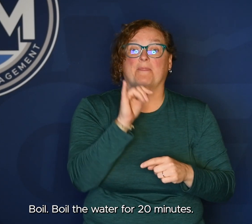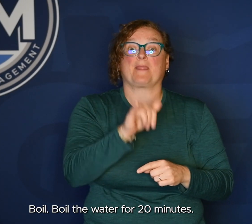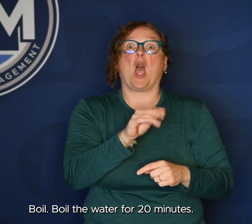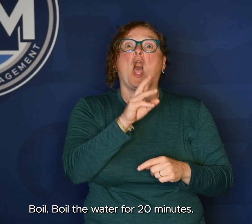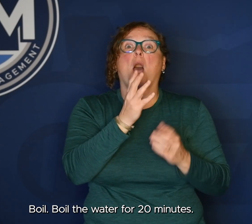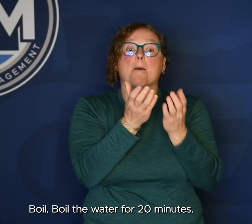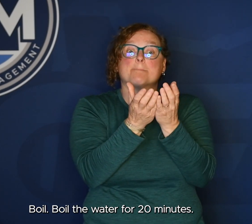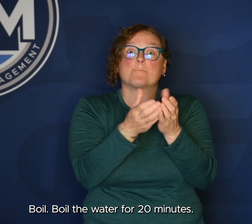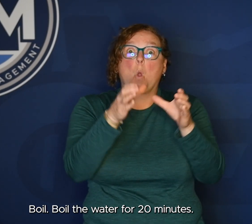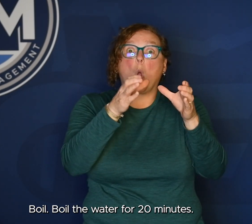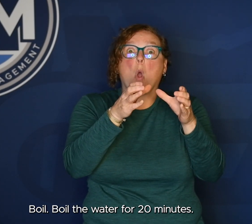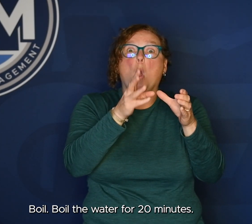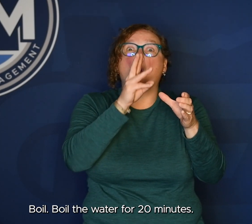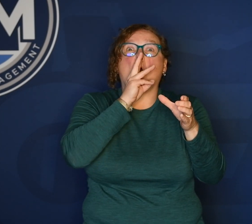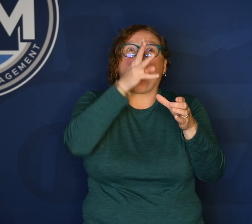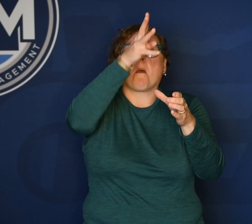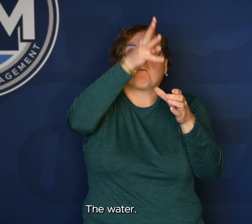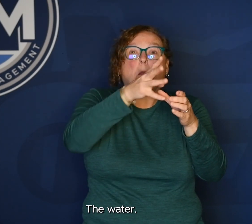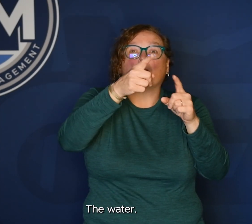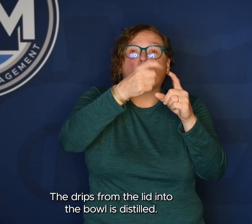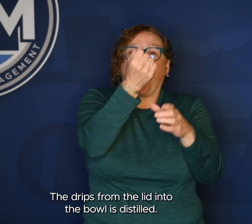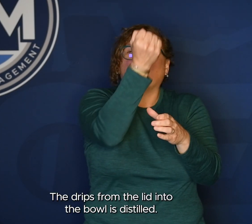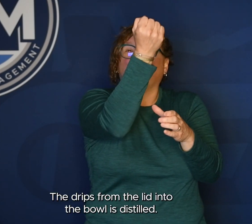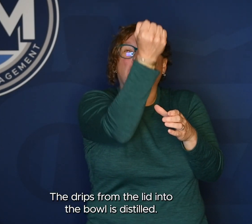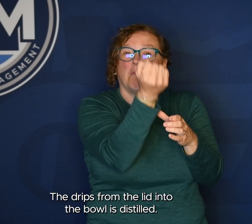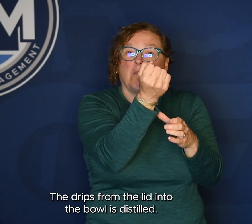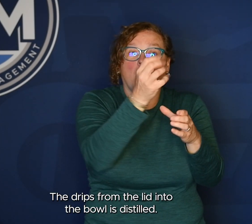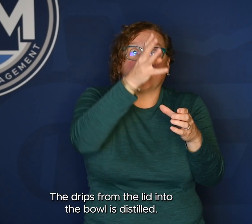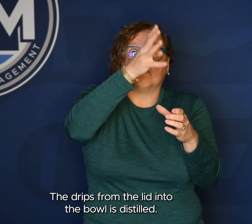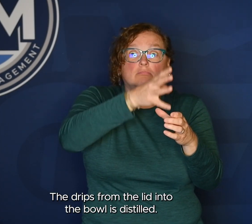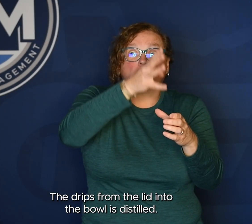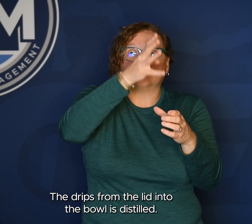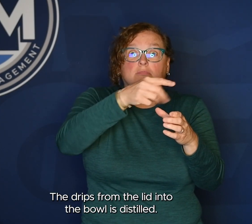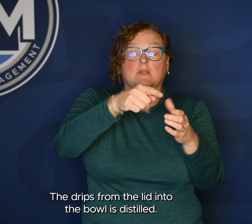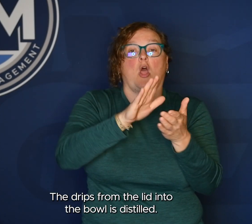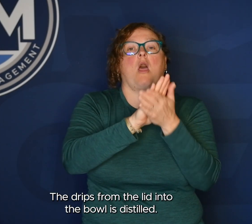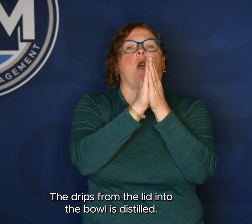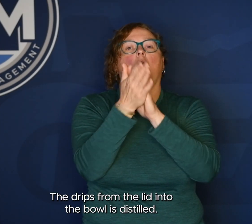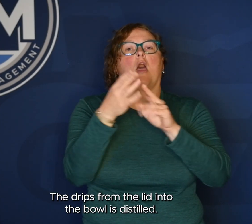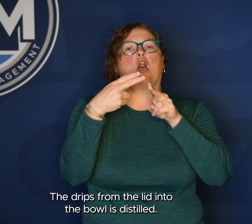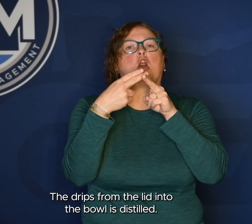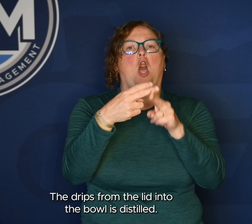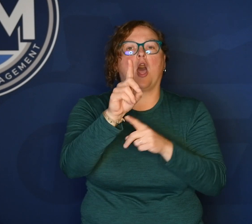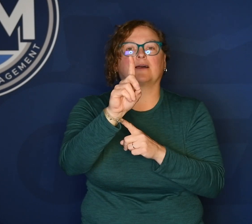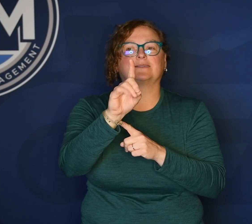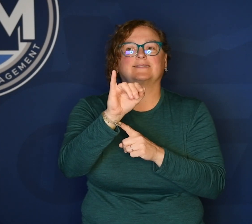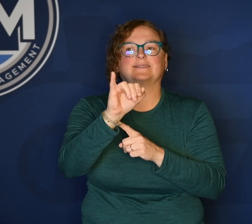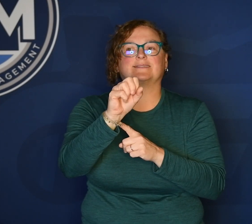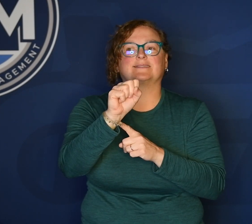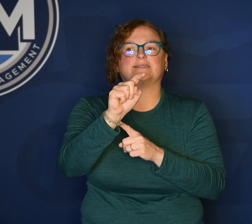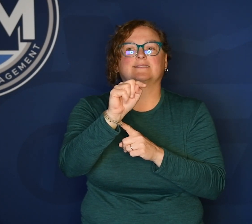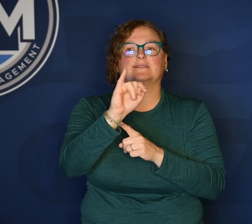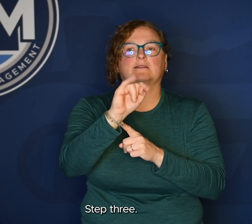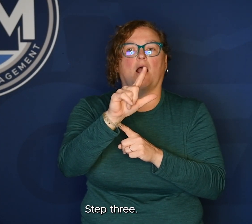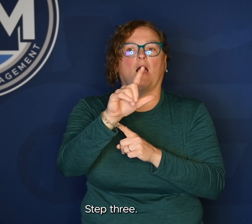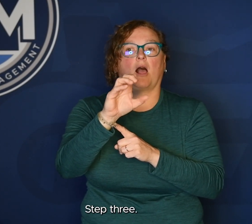for 20 minutes. The water that drips from the lid into the bowl is distilled. Step